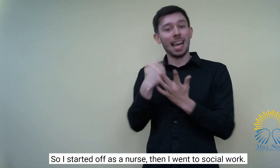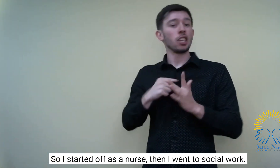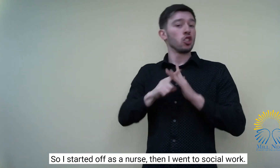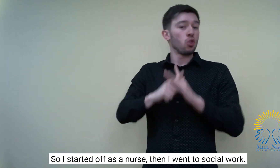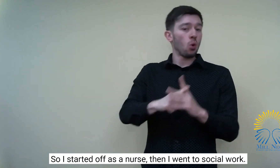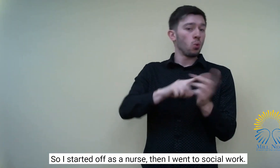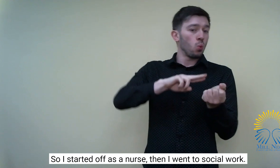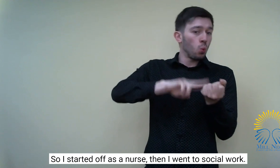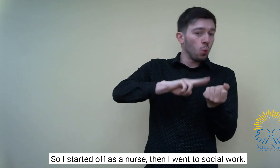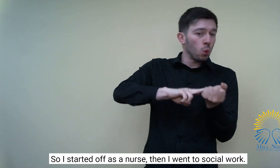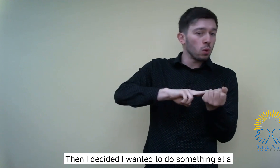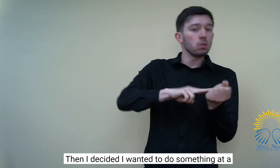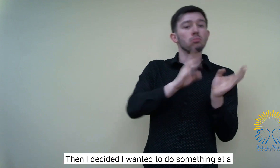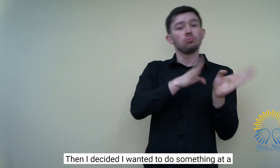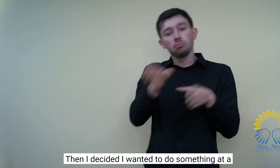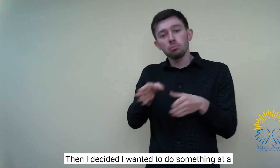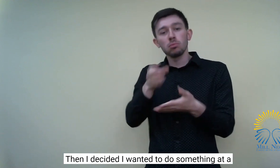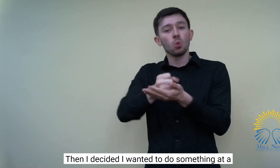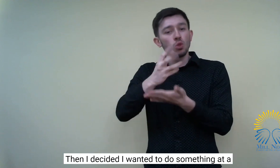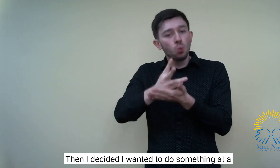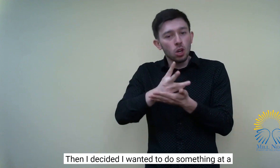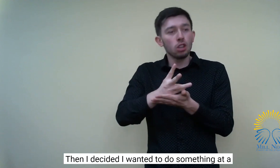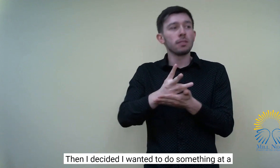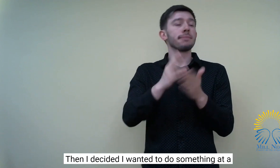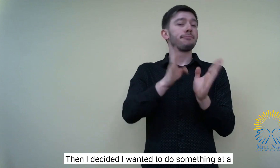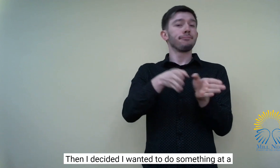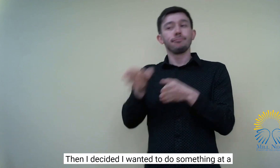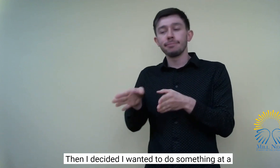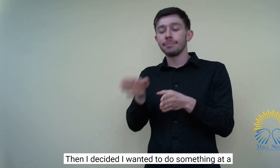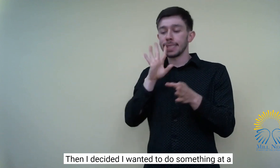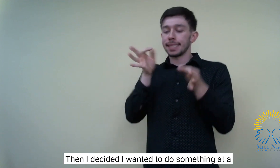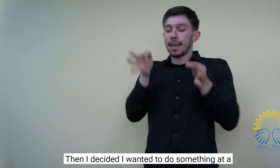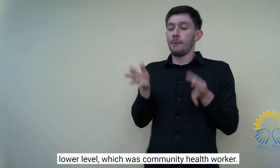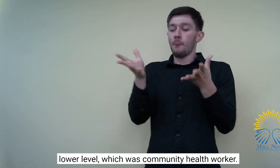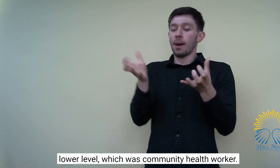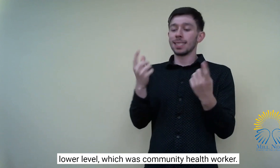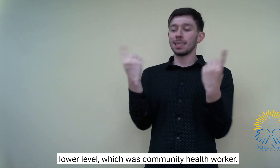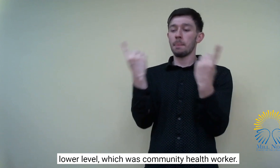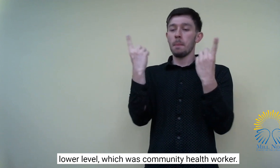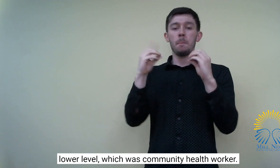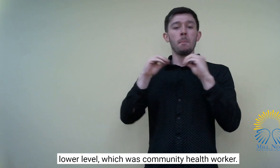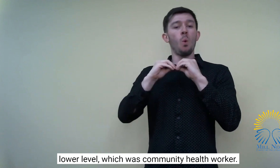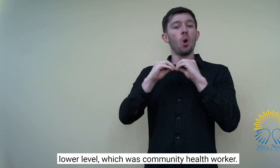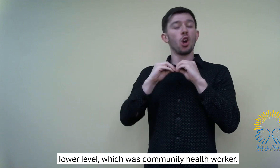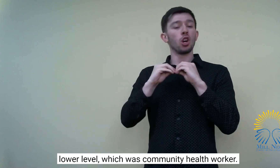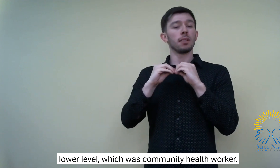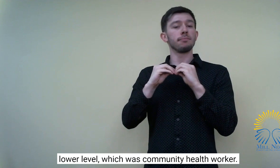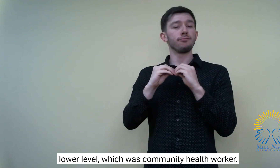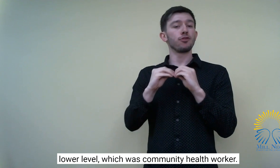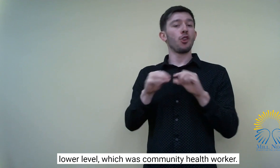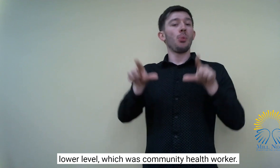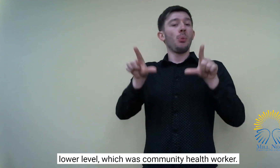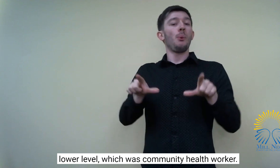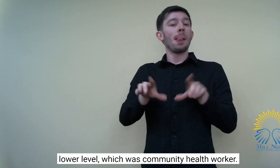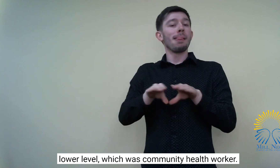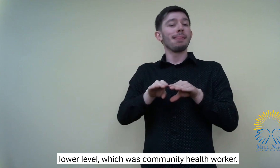social work. Then I decided I wanted to do something at a lower level, which was community health worker.